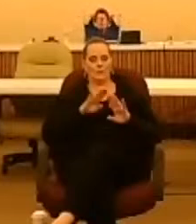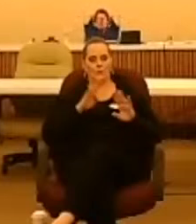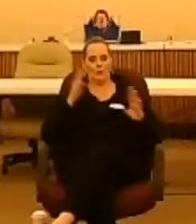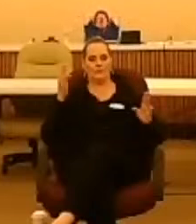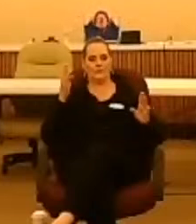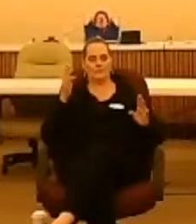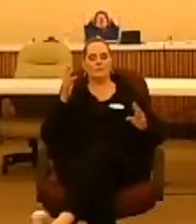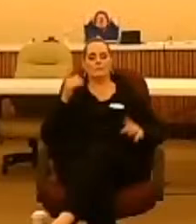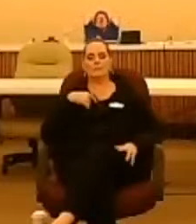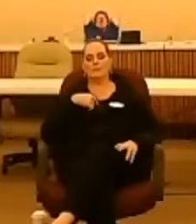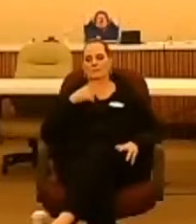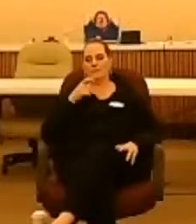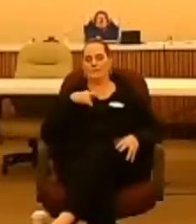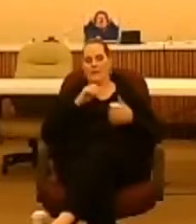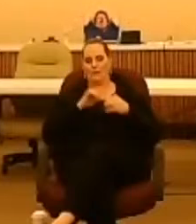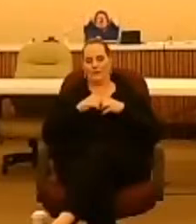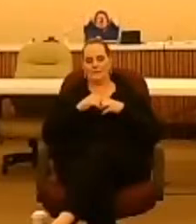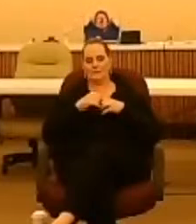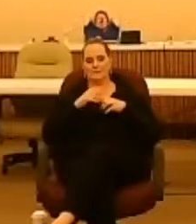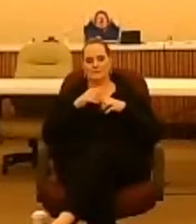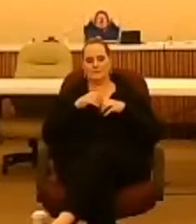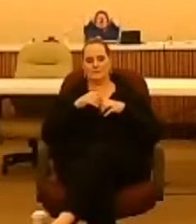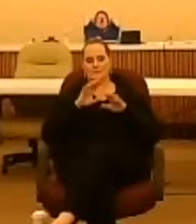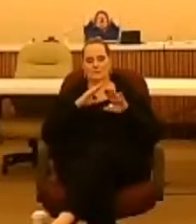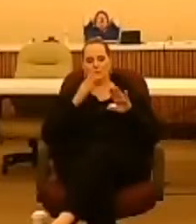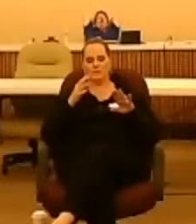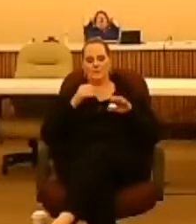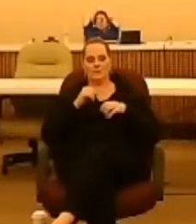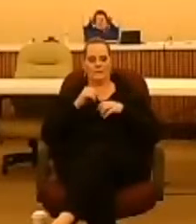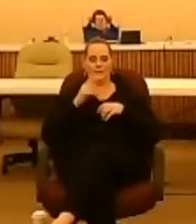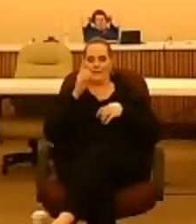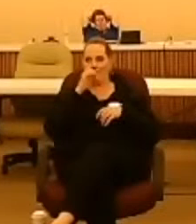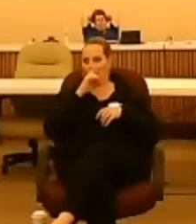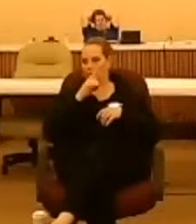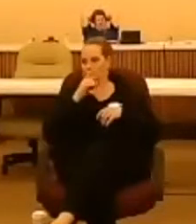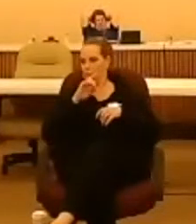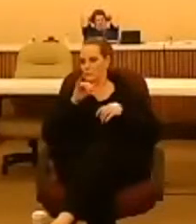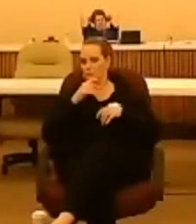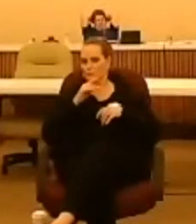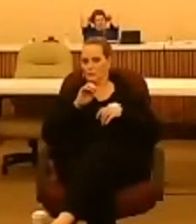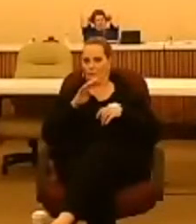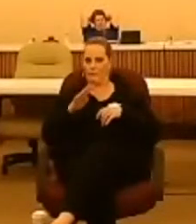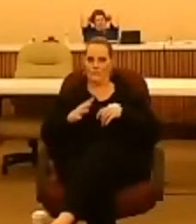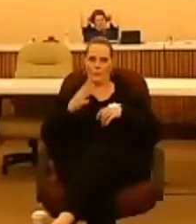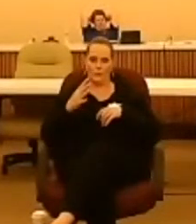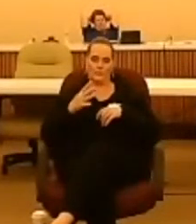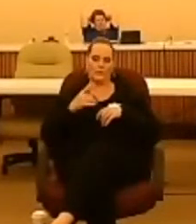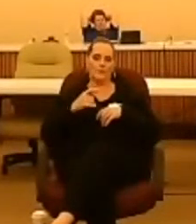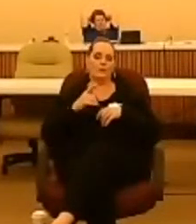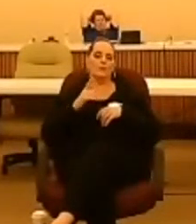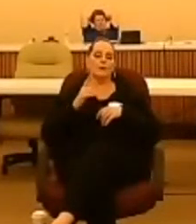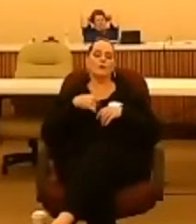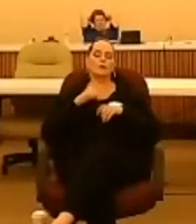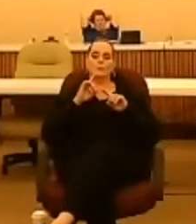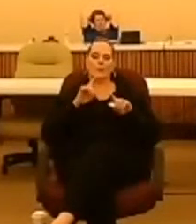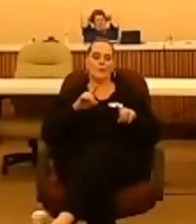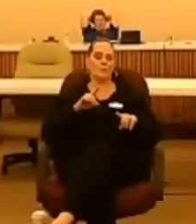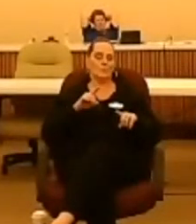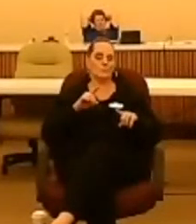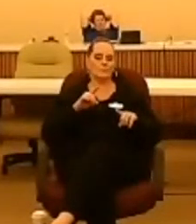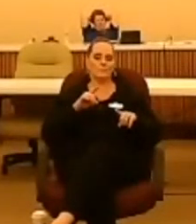That race is June 5th. And the virtual is June 4th through 6th, so you can do either one. You can go to